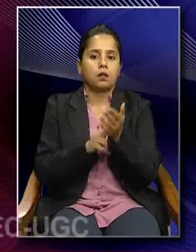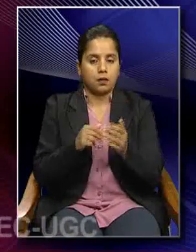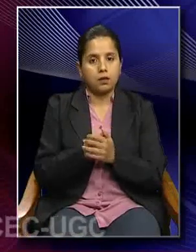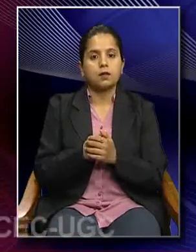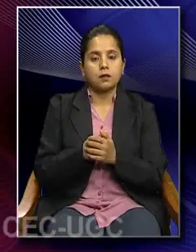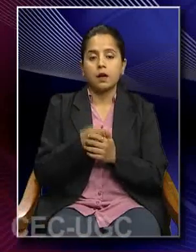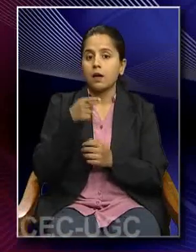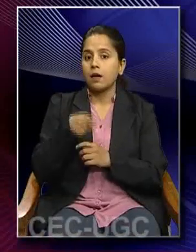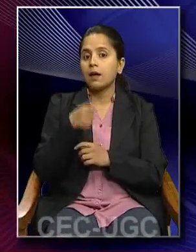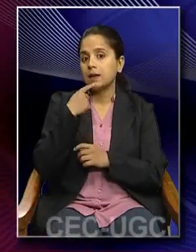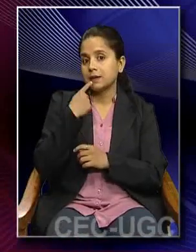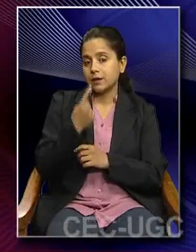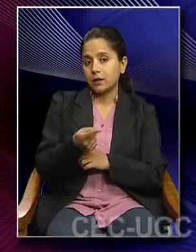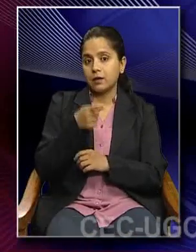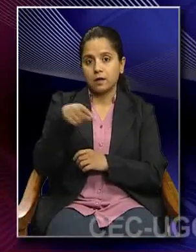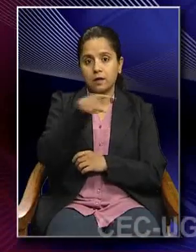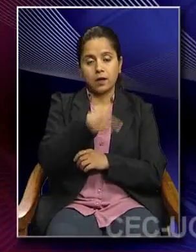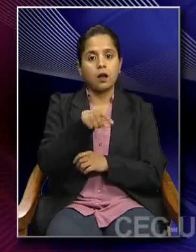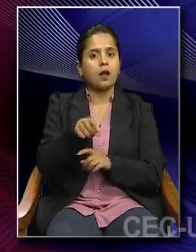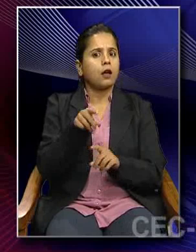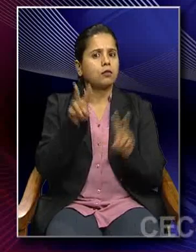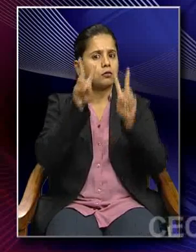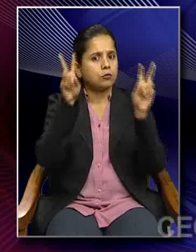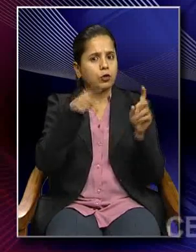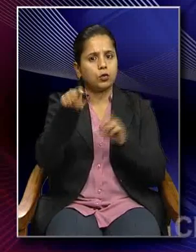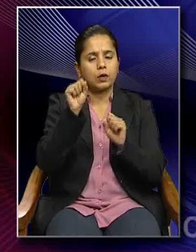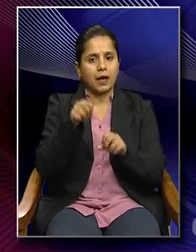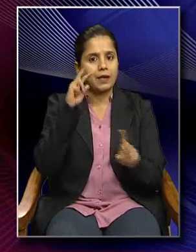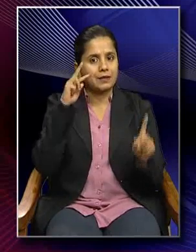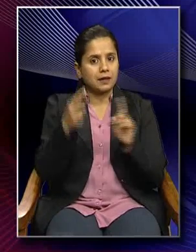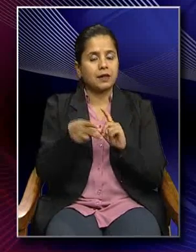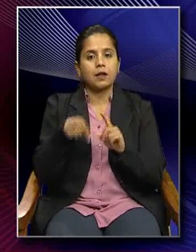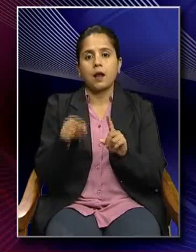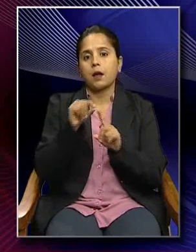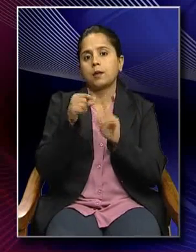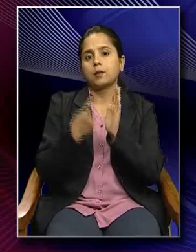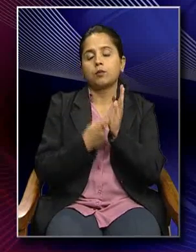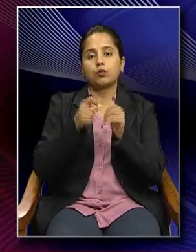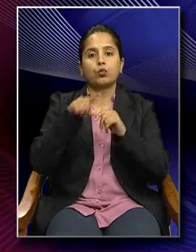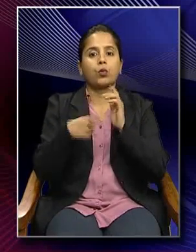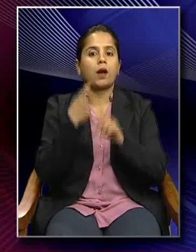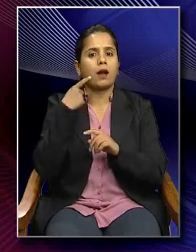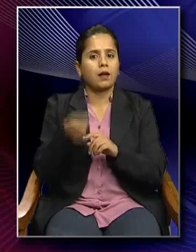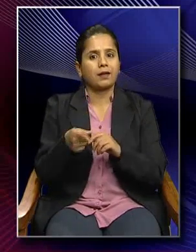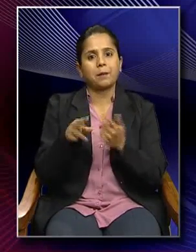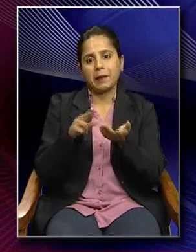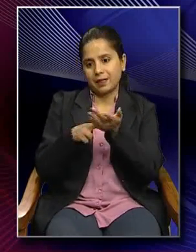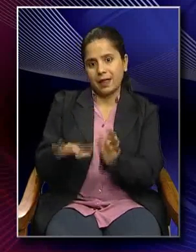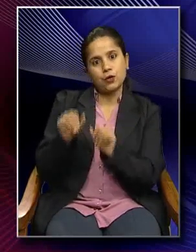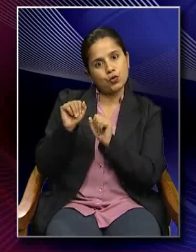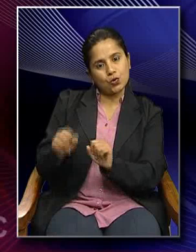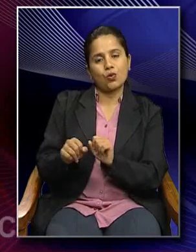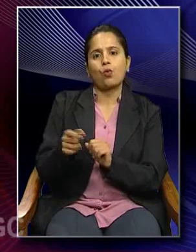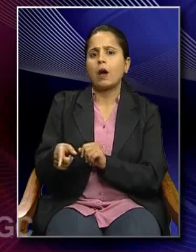so from this aspect you can see that Prakriti, it is considered as the ultimate cause of